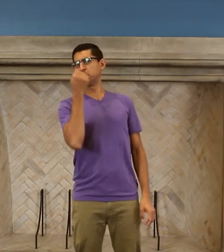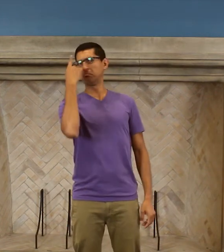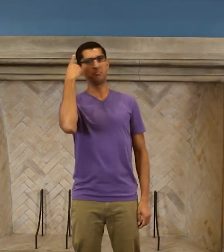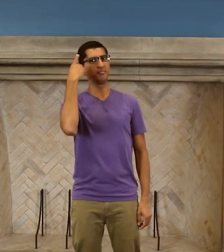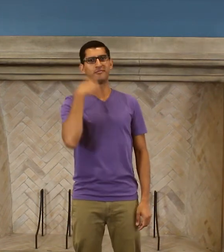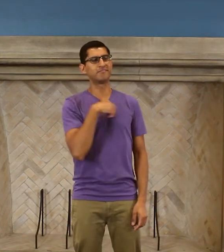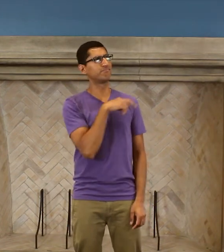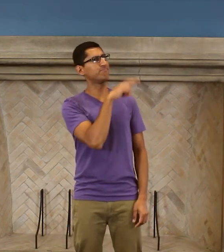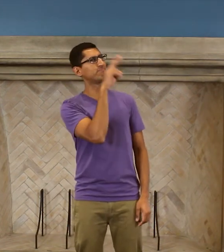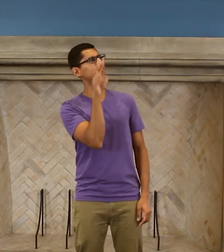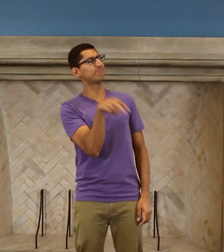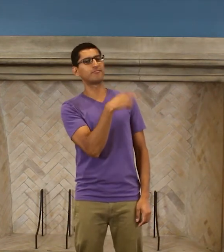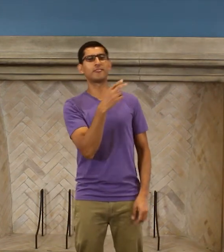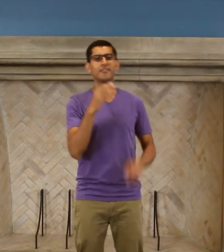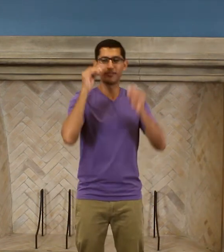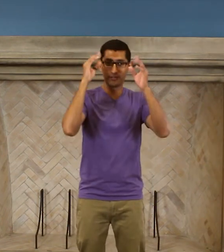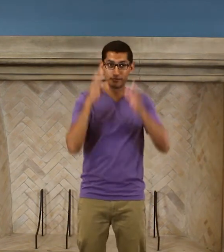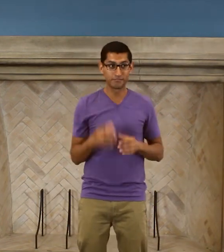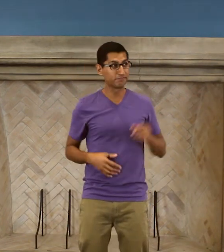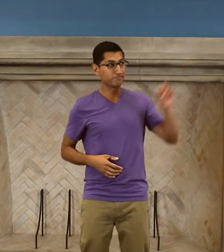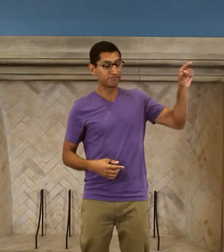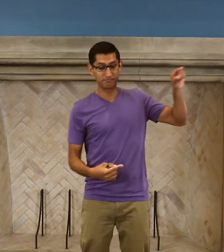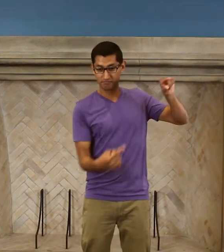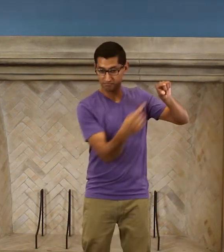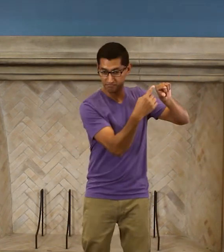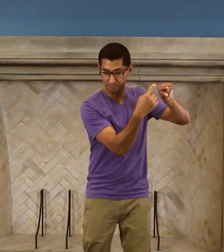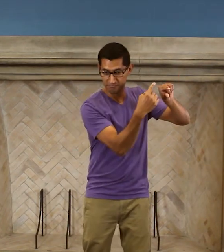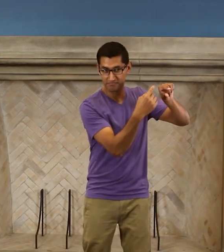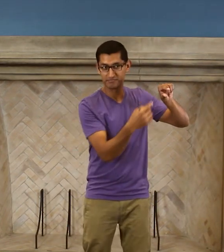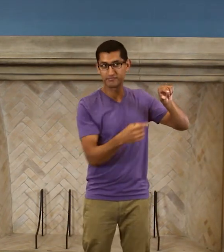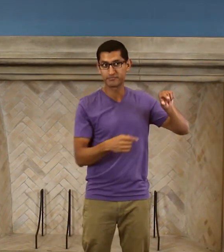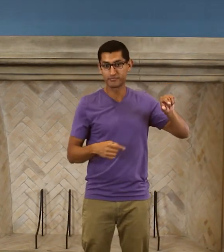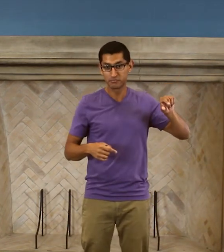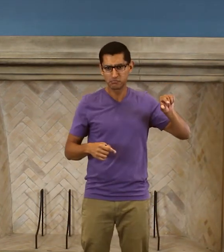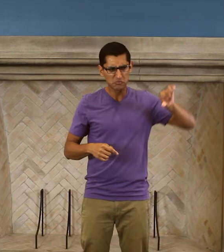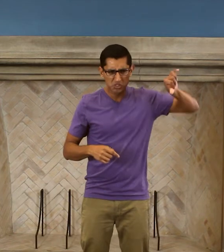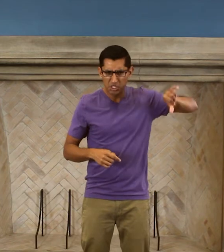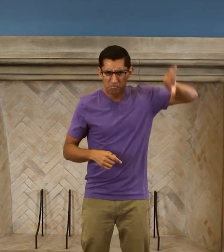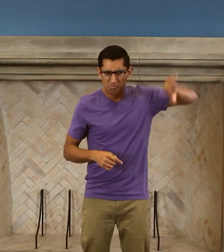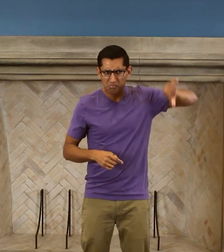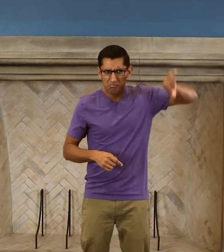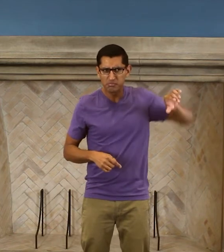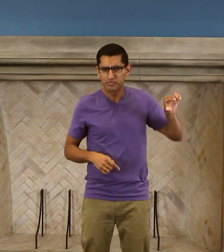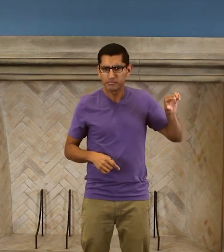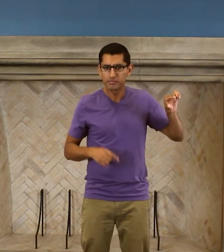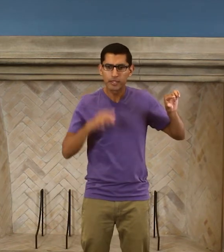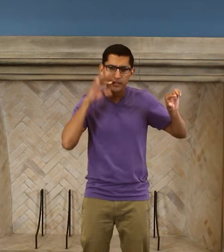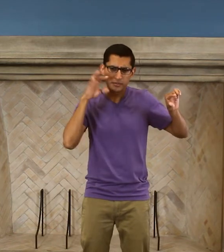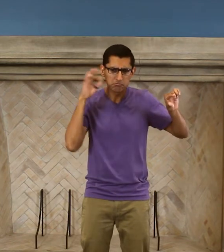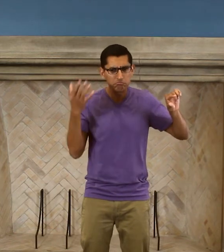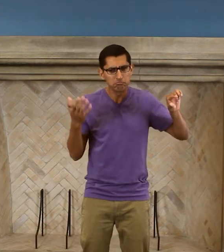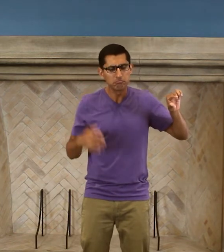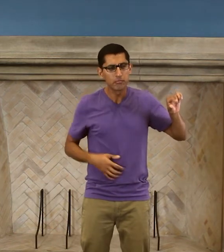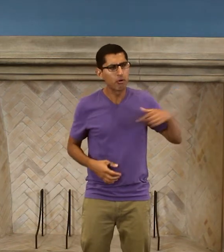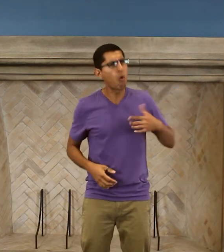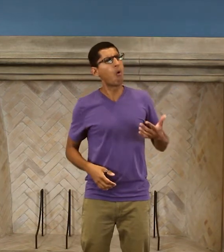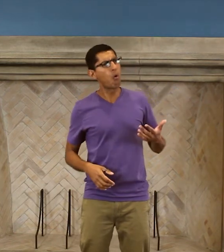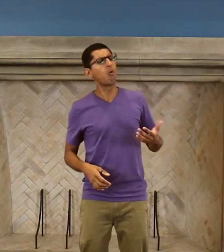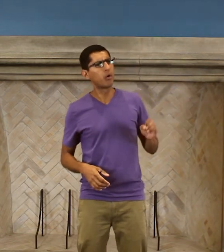I looked at the words and I had no idea. I looked around. The teacher pointed at the animal and the word and said, they're the same. They're both